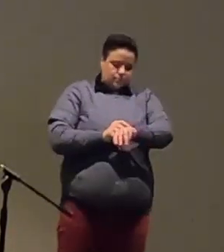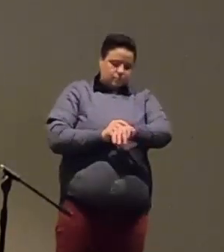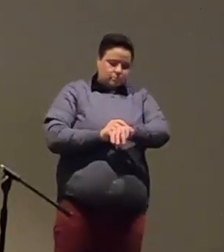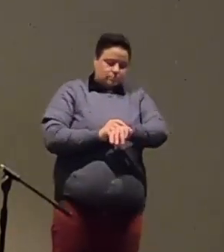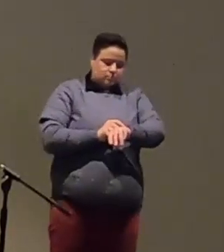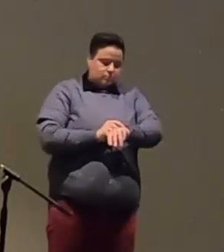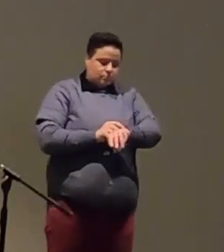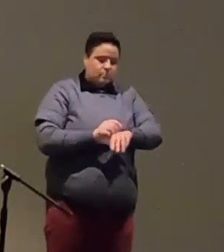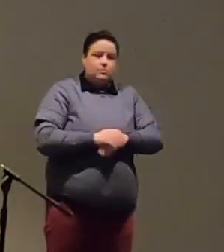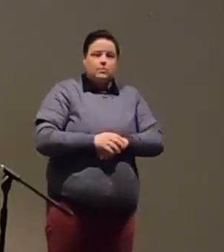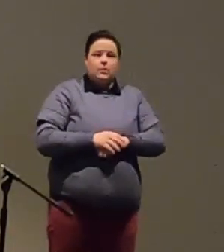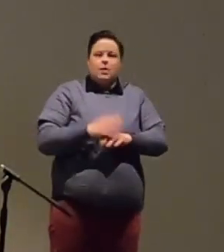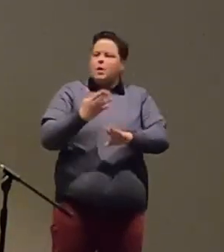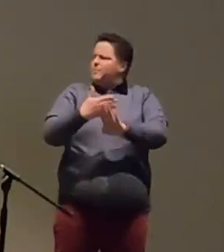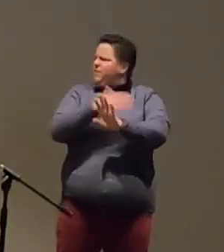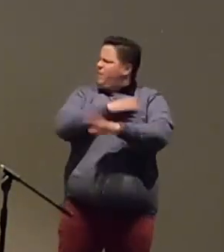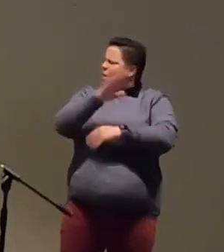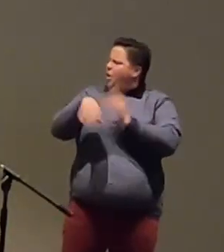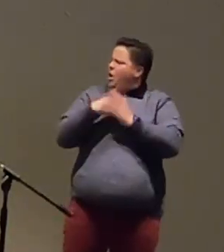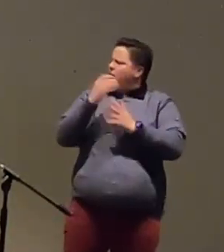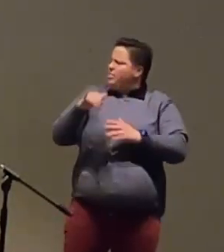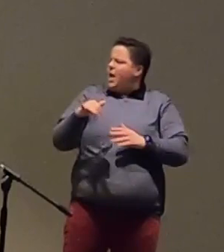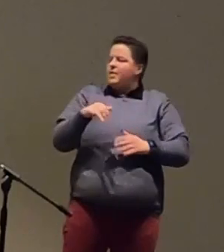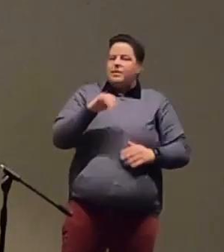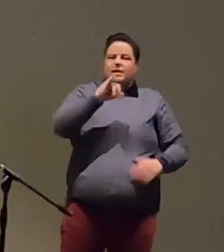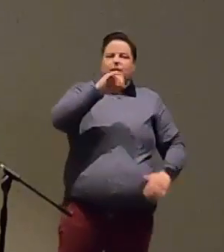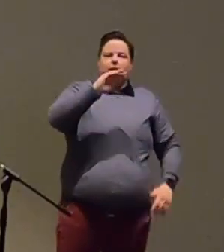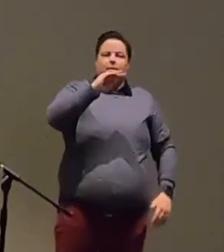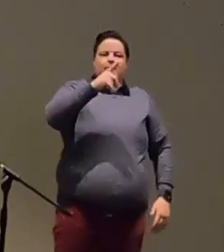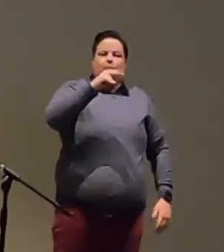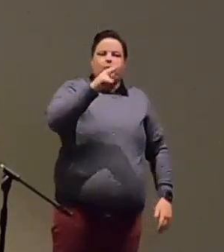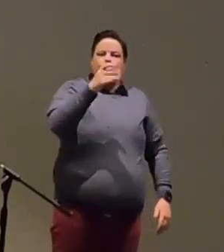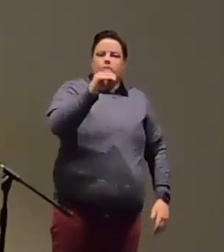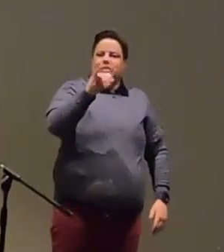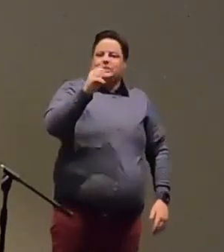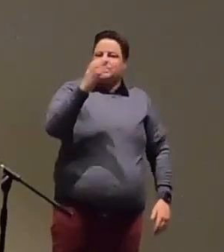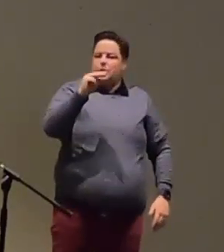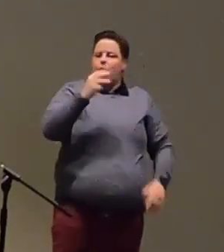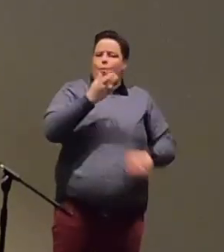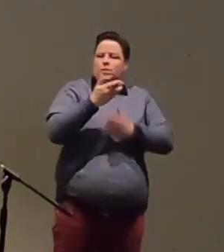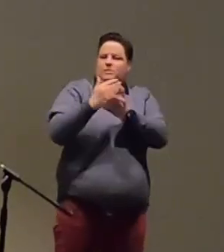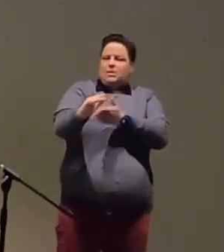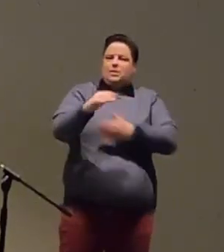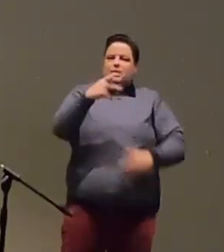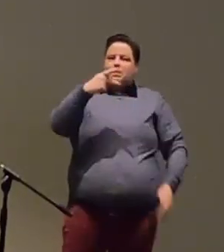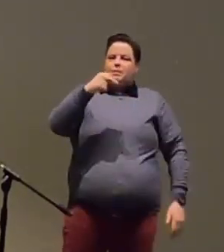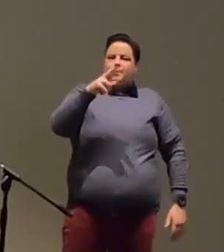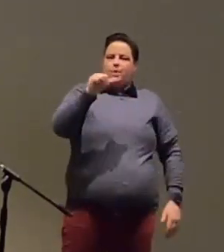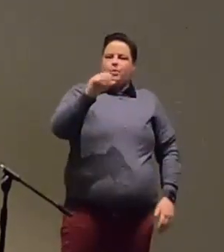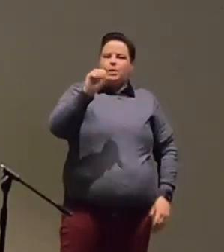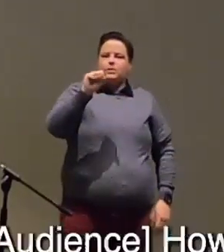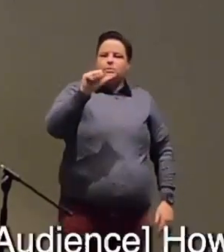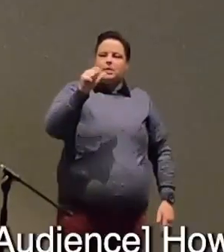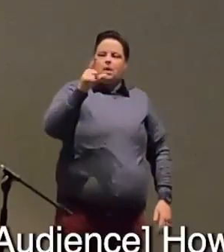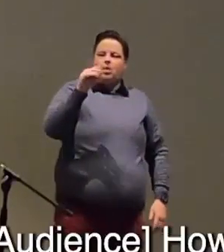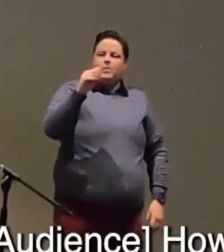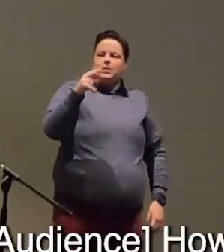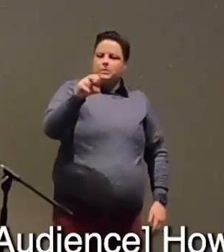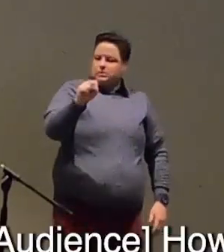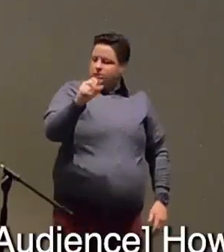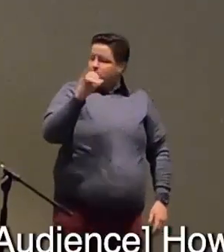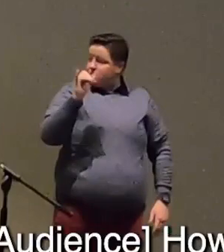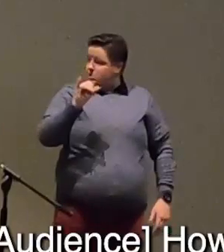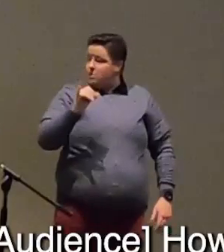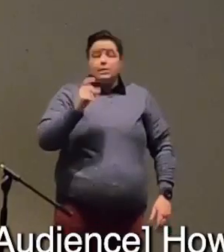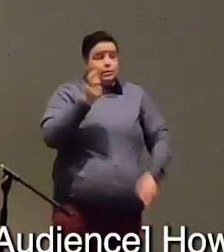Yes. Earlier than all of this, the Impressionists were being rejected by the Paris Salons, right? Yes. How did that affect